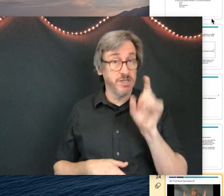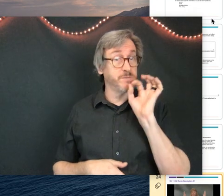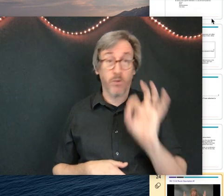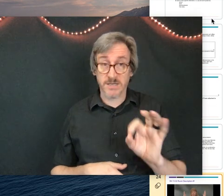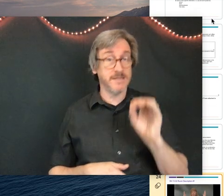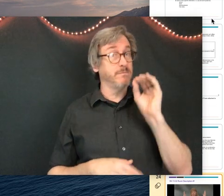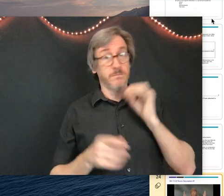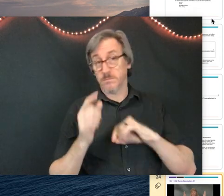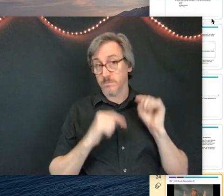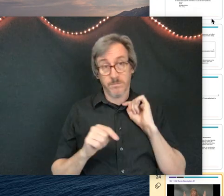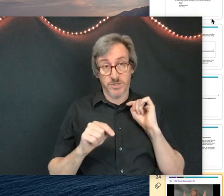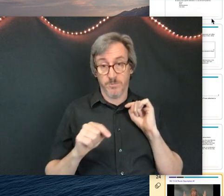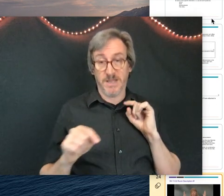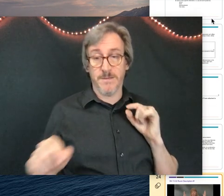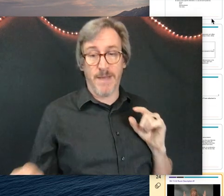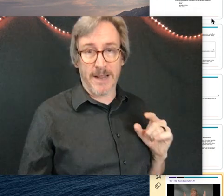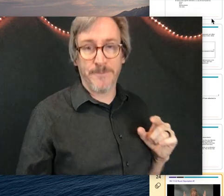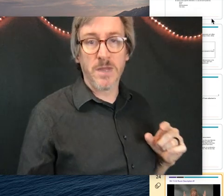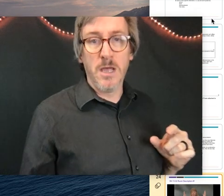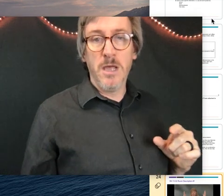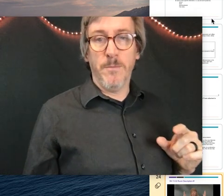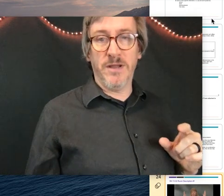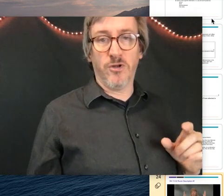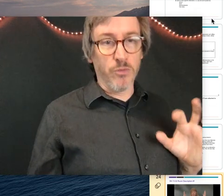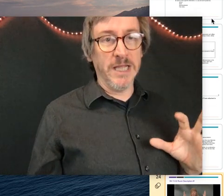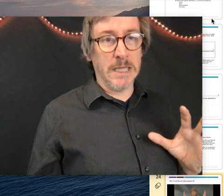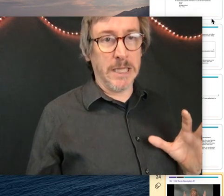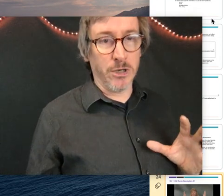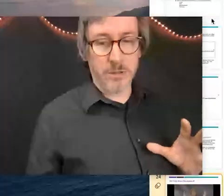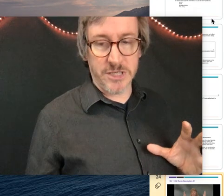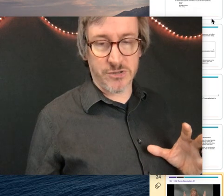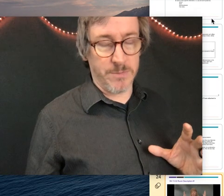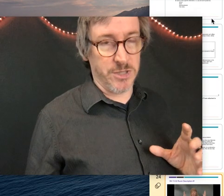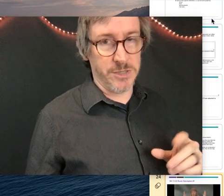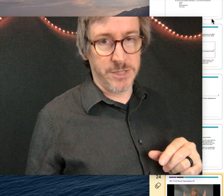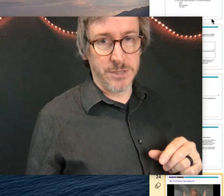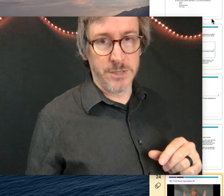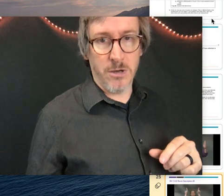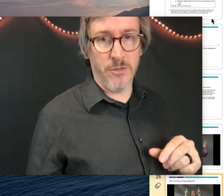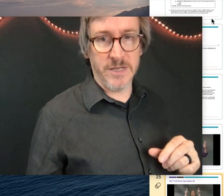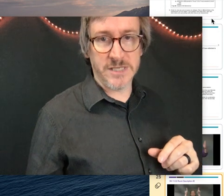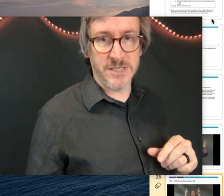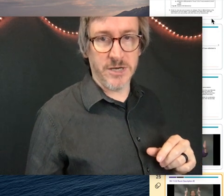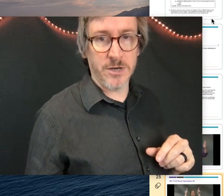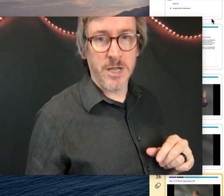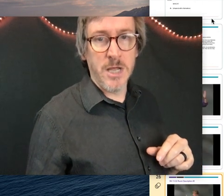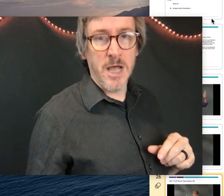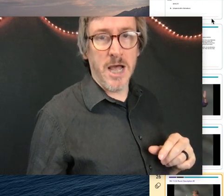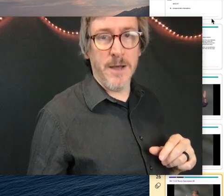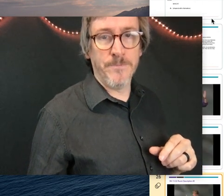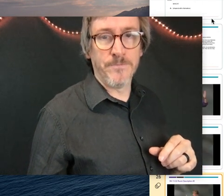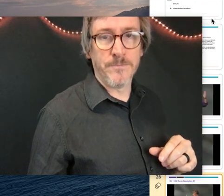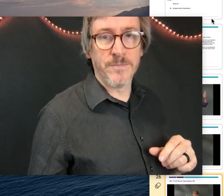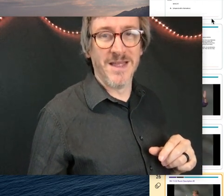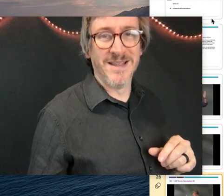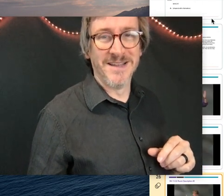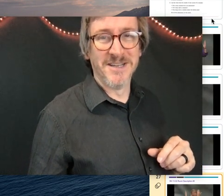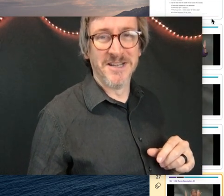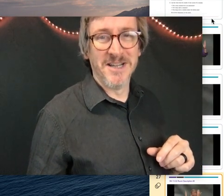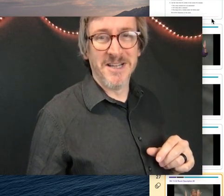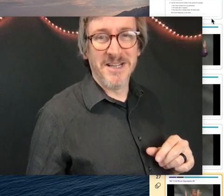rewatch these, pause them, play them back. But they're really clear descriptions, all things considered.